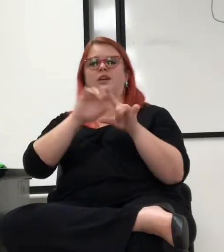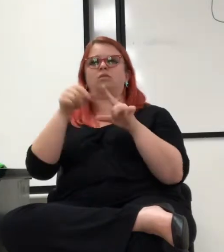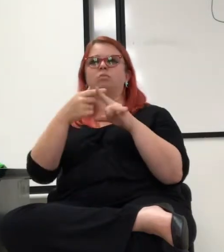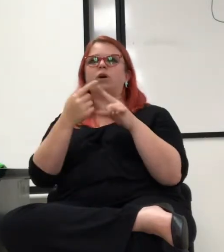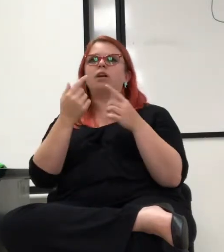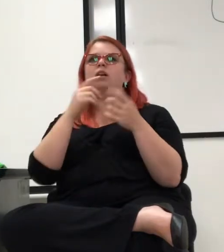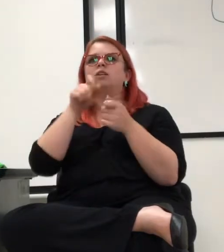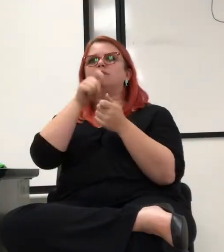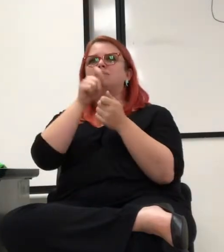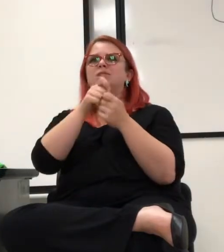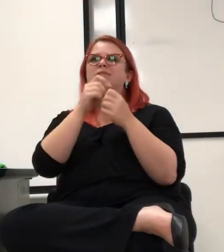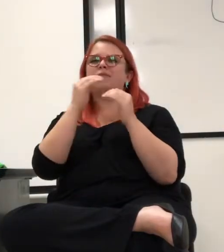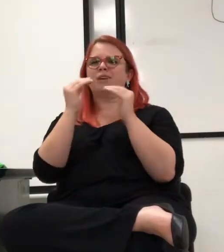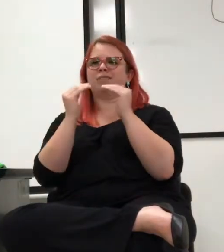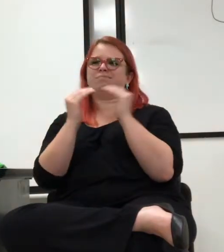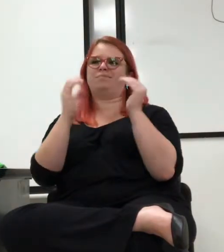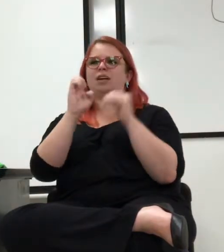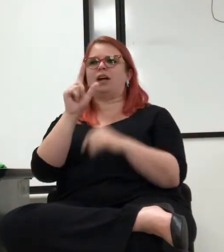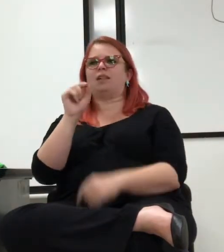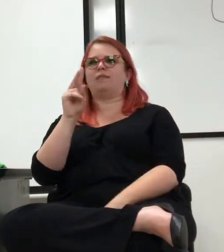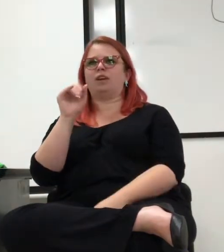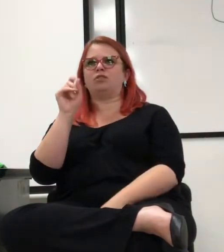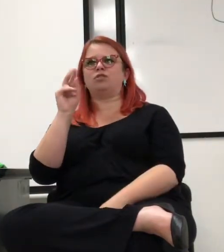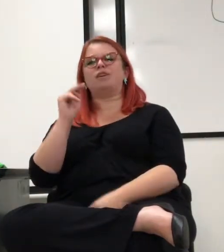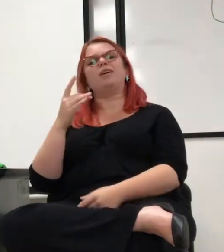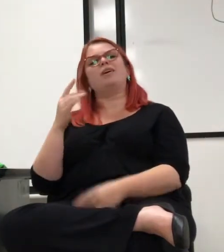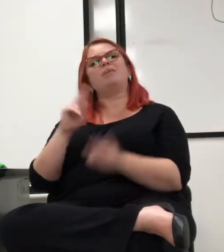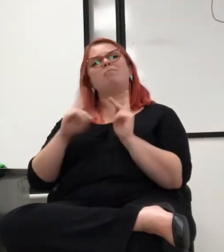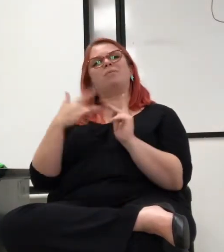people usually say altitude. When you're at altitude,